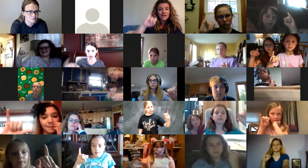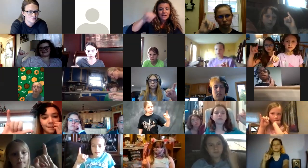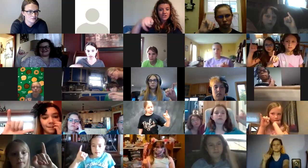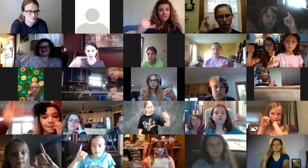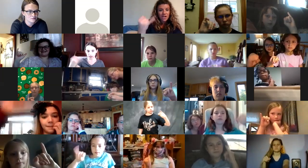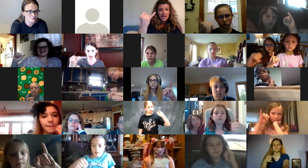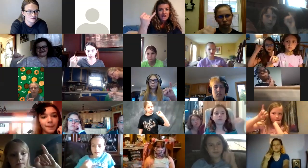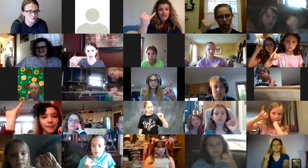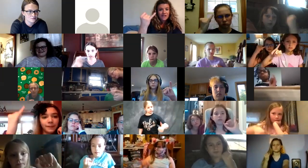J,